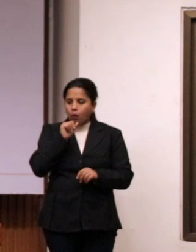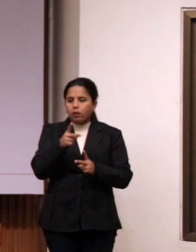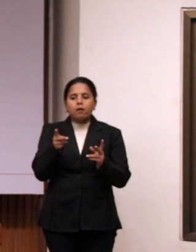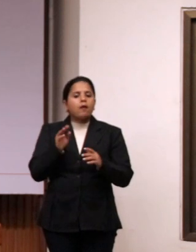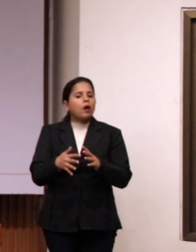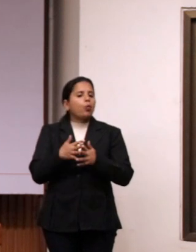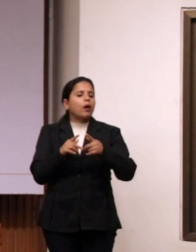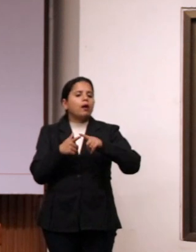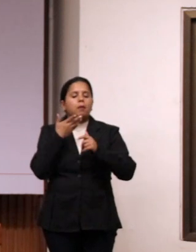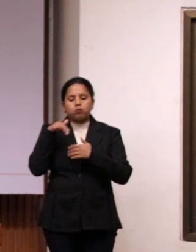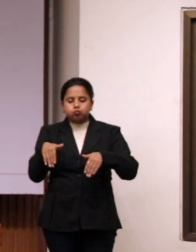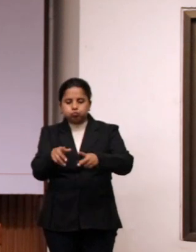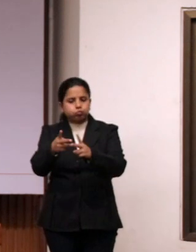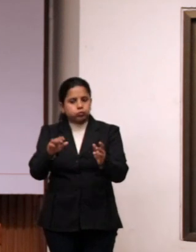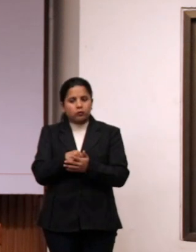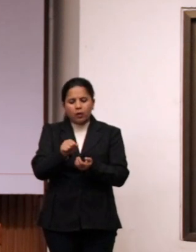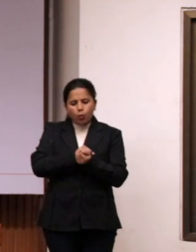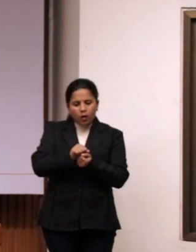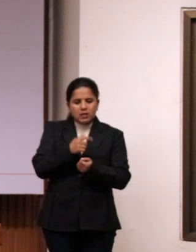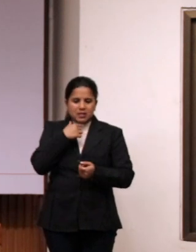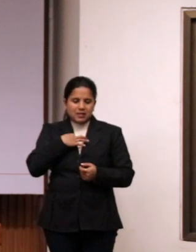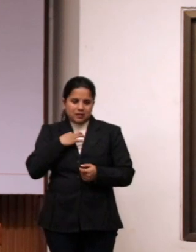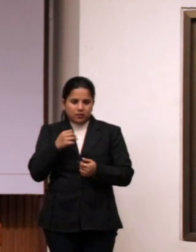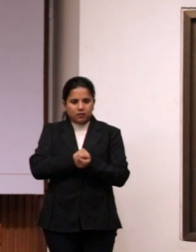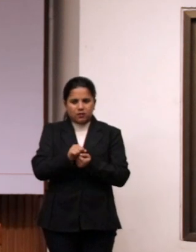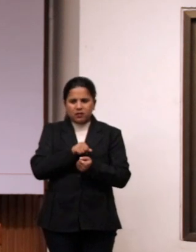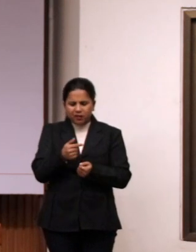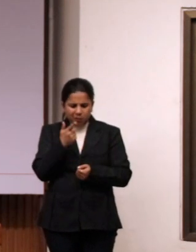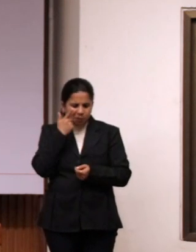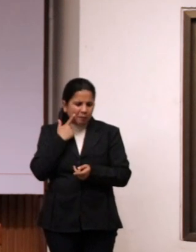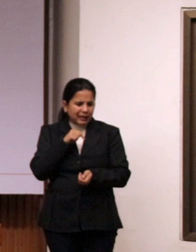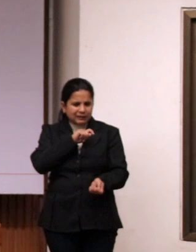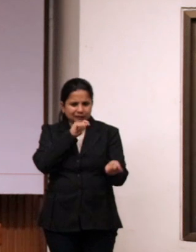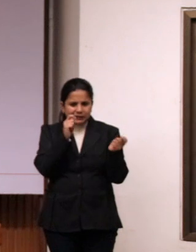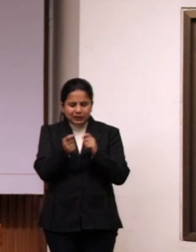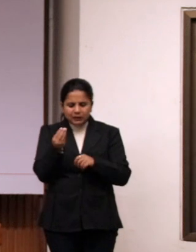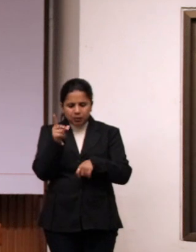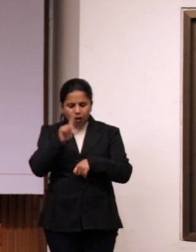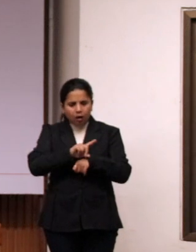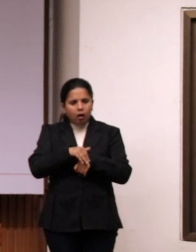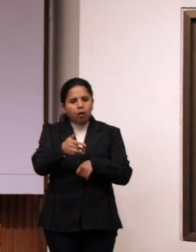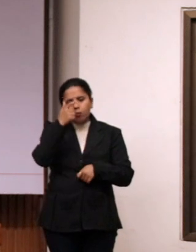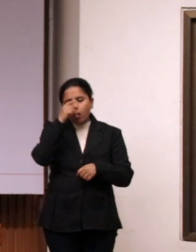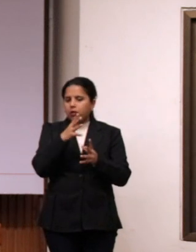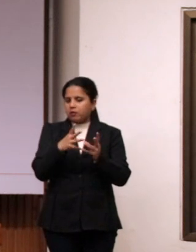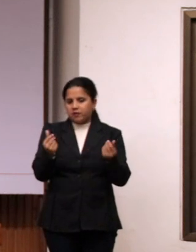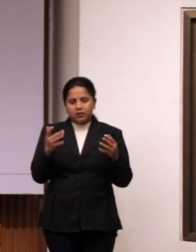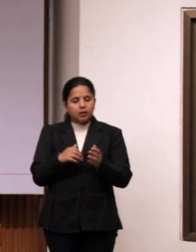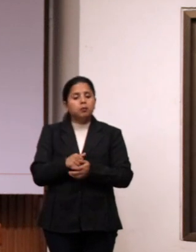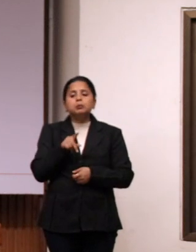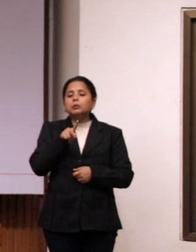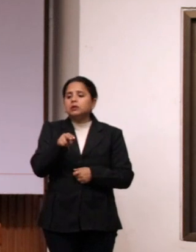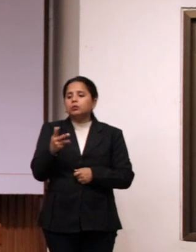there. And when they were washing white cloth, they were getting yellow after some time. That issue has also gone. It means